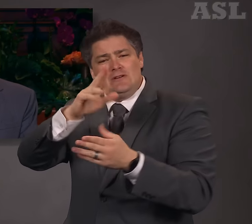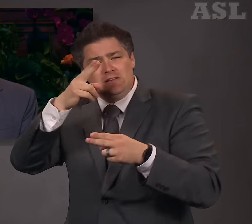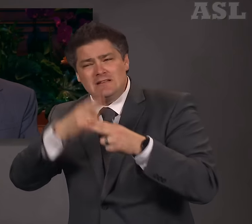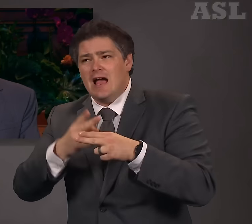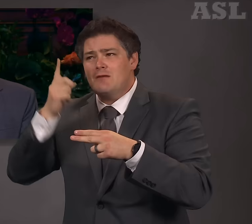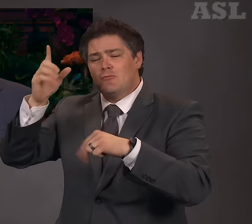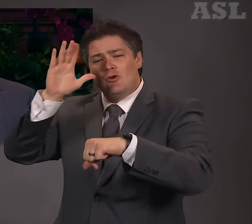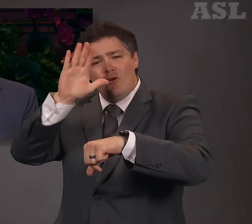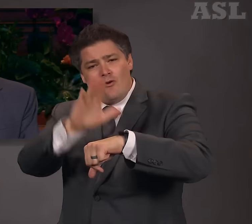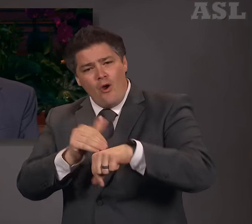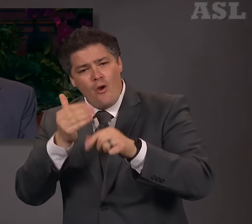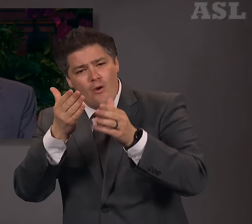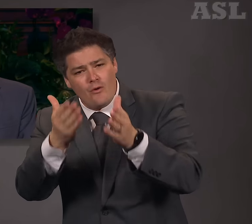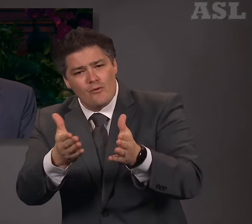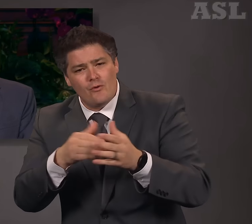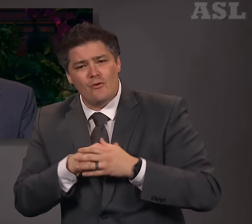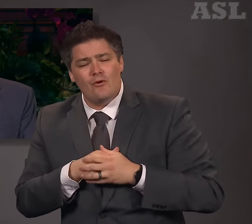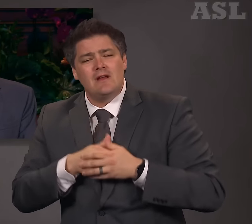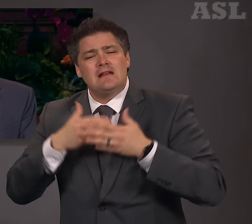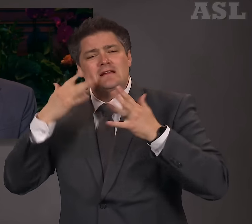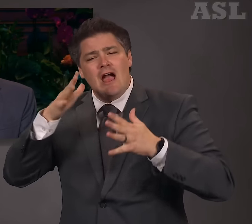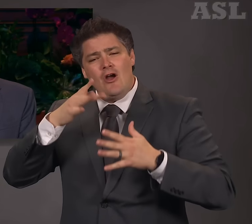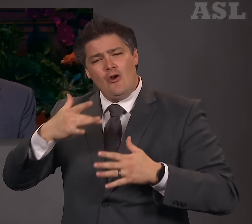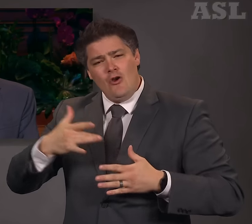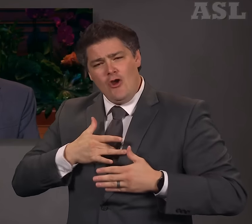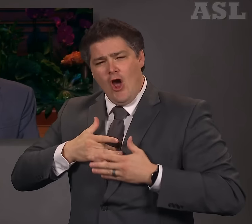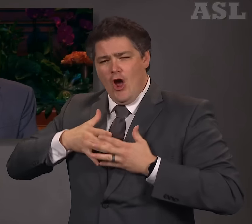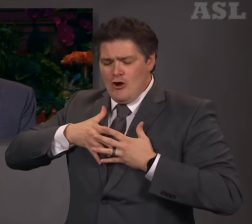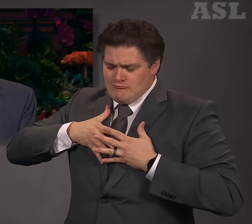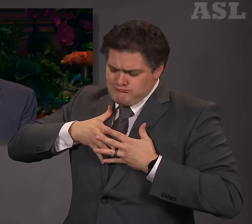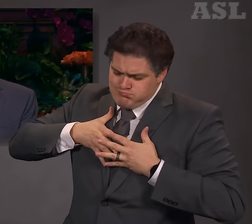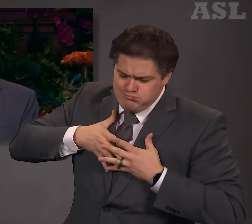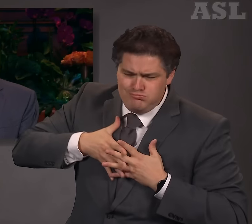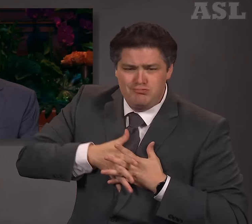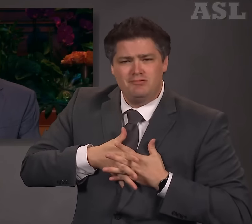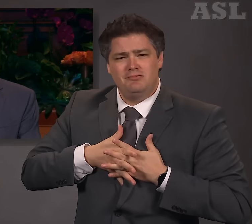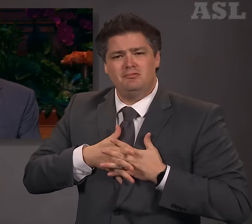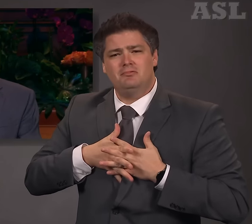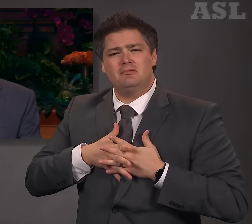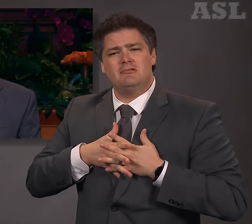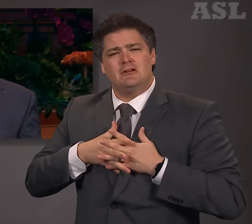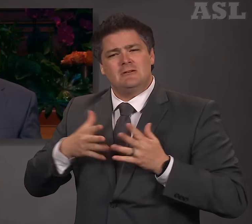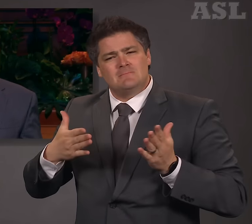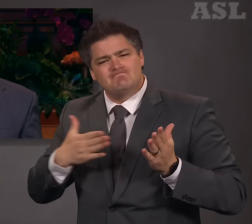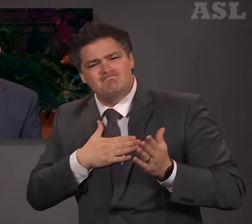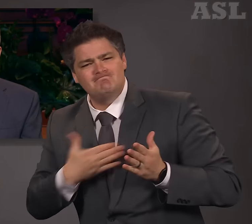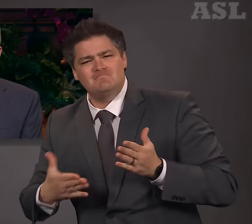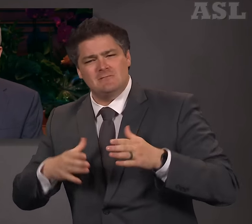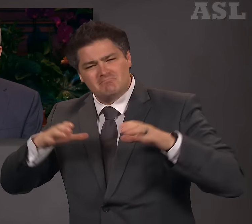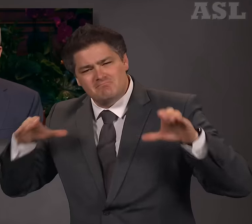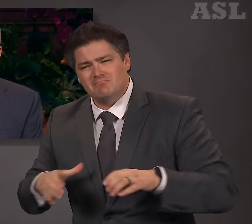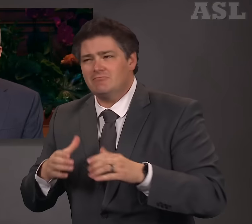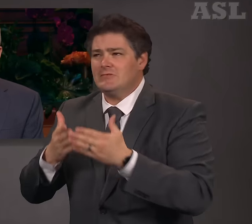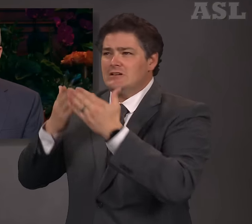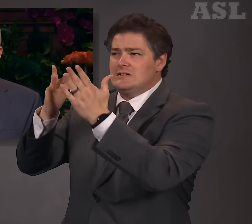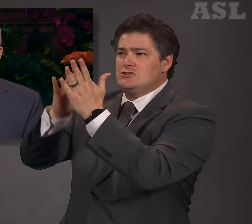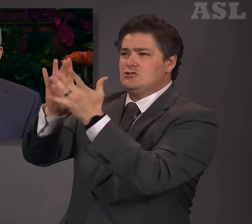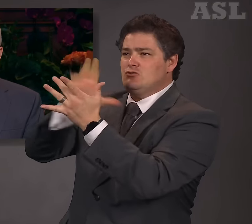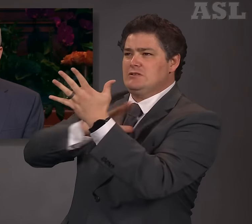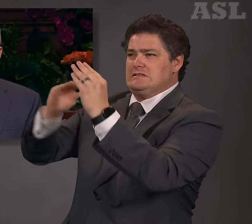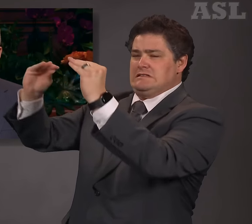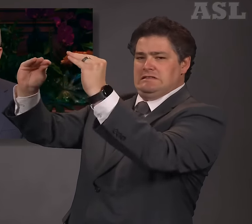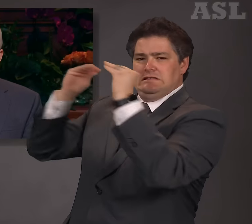the name by which ye shall call you. And finally, settle this in your hearts, that